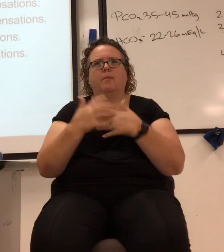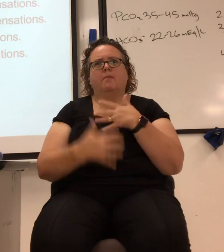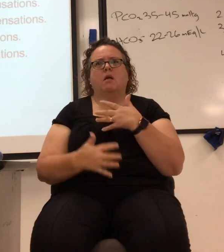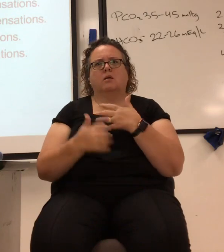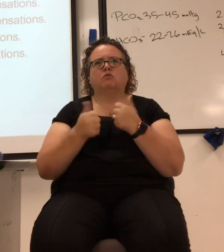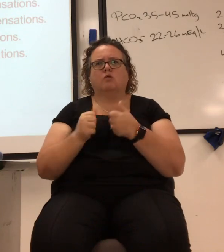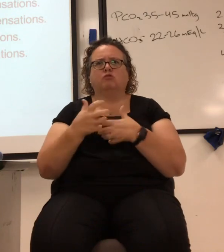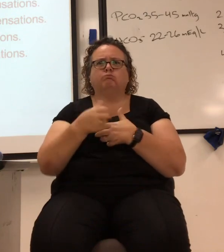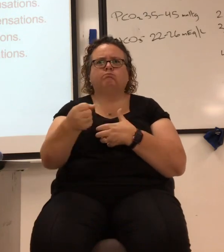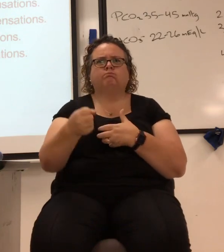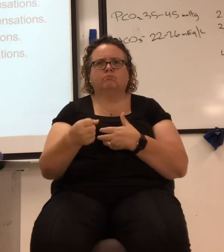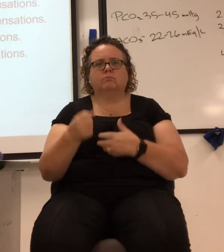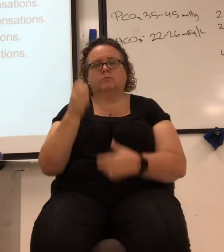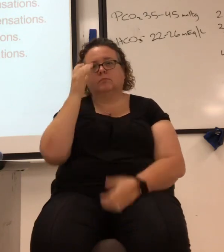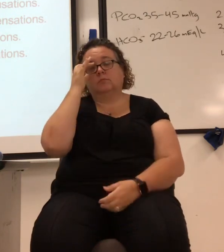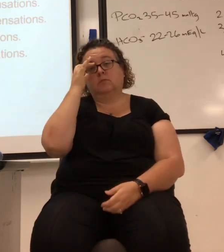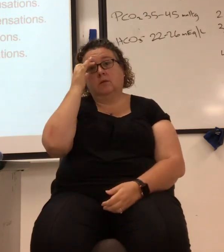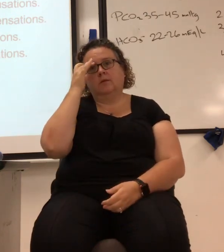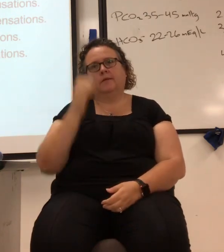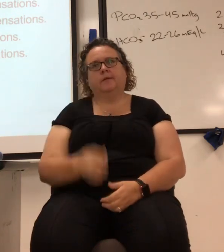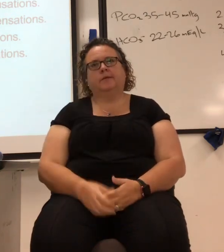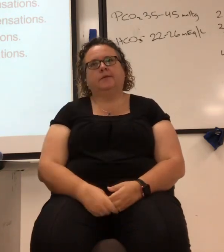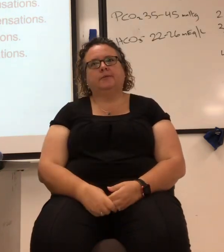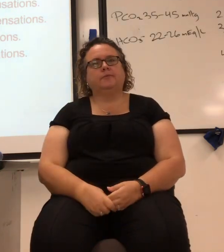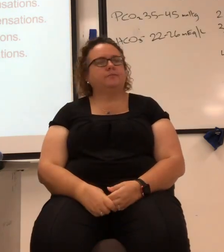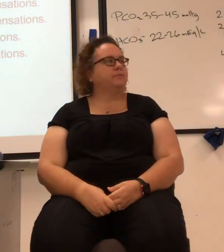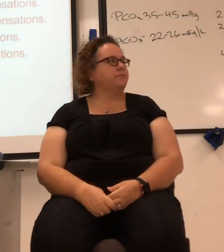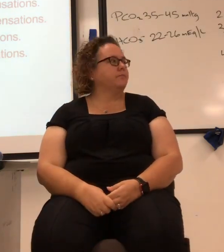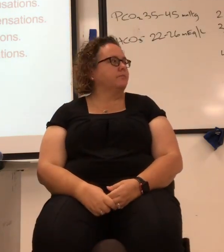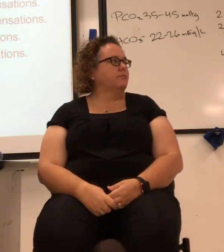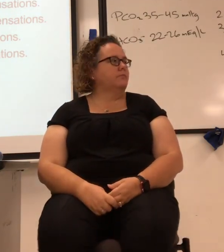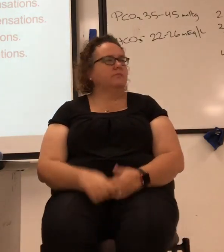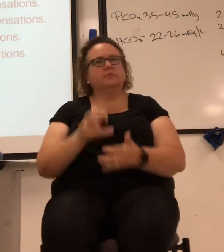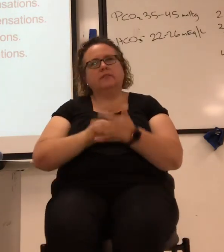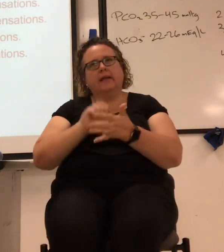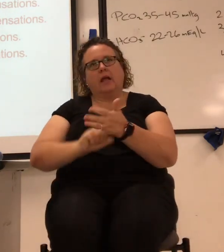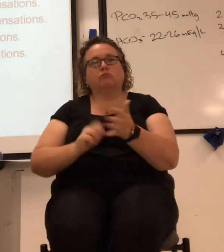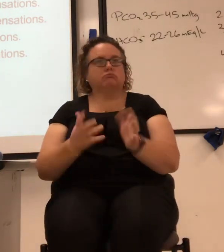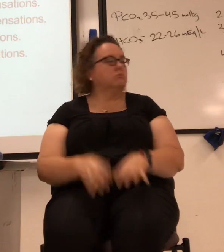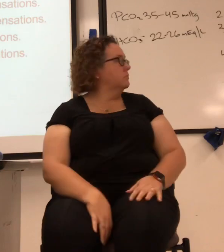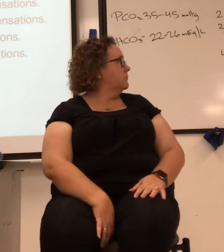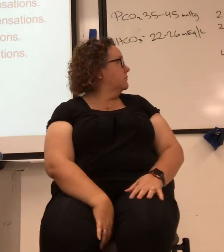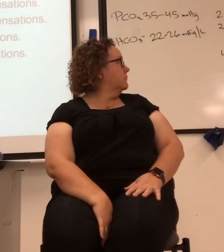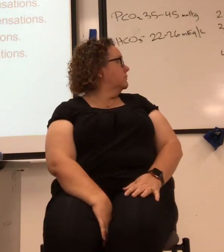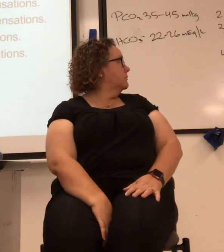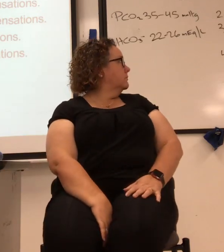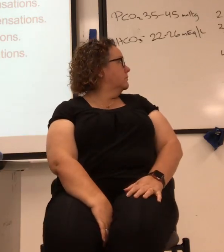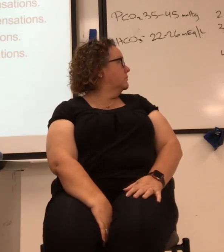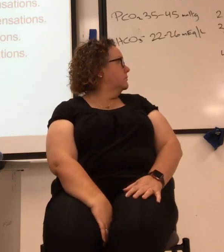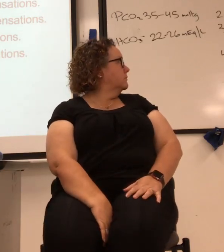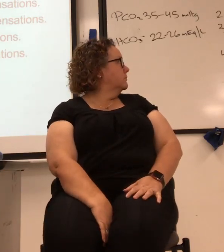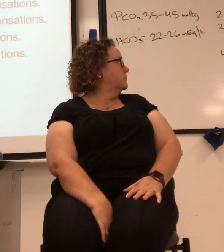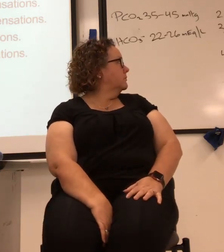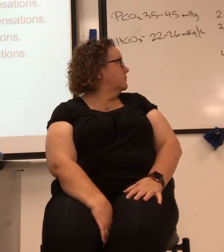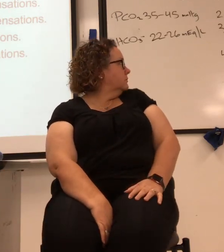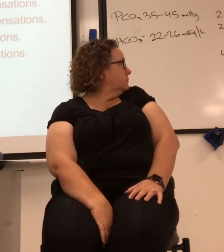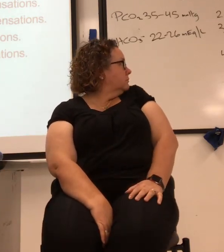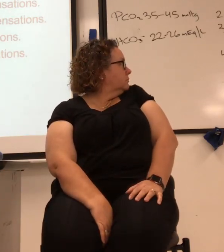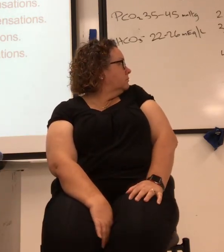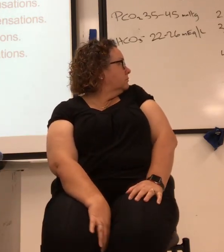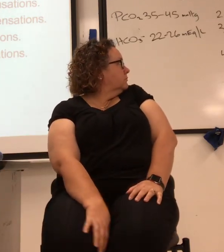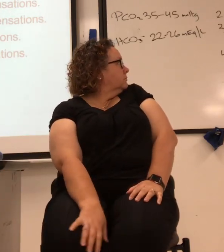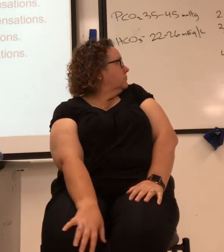base, low pH, that's the cause. Okay, the kidneys are pooping out. It's a metabolic acidosis.